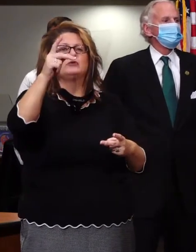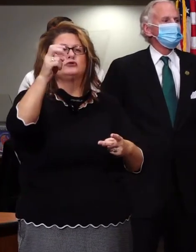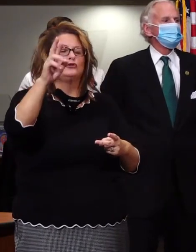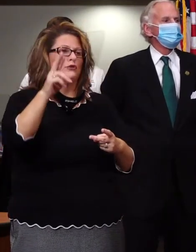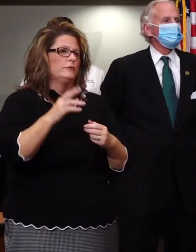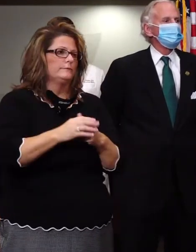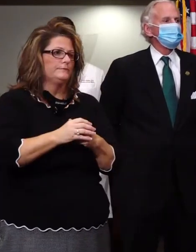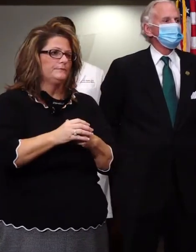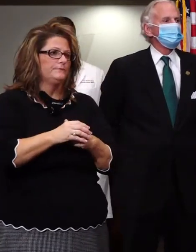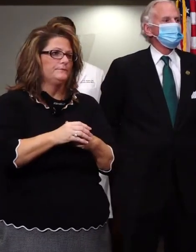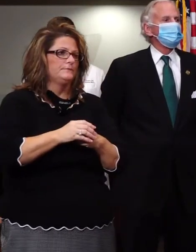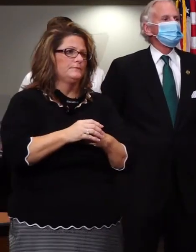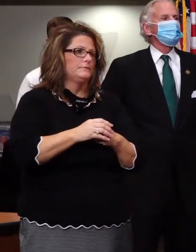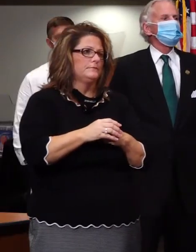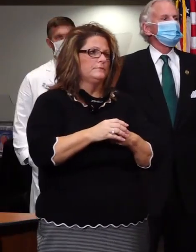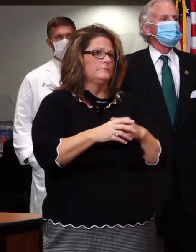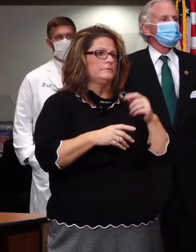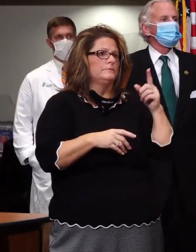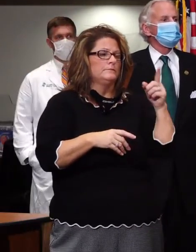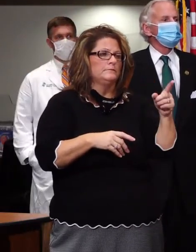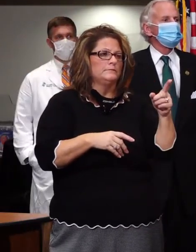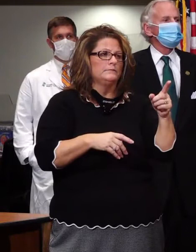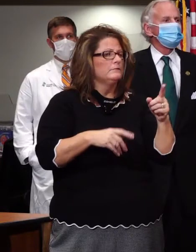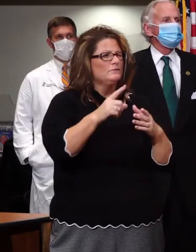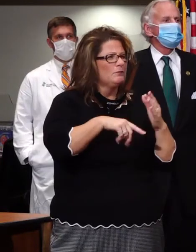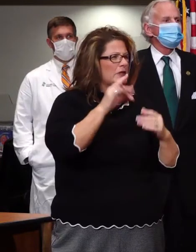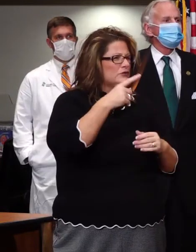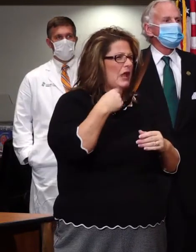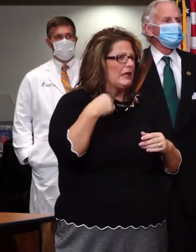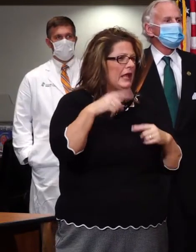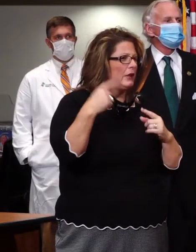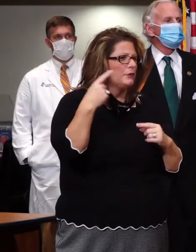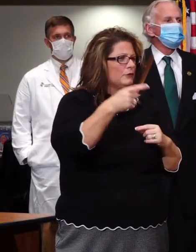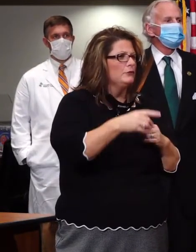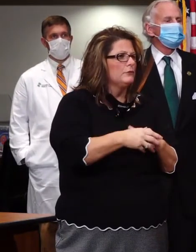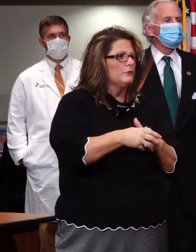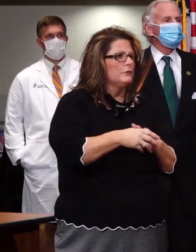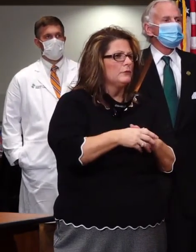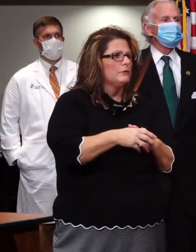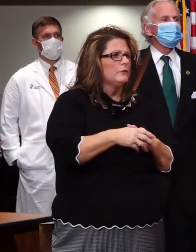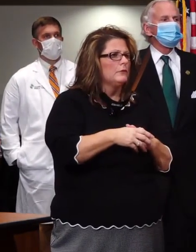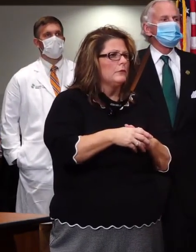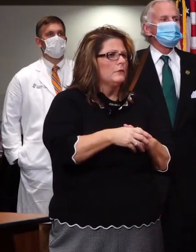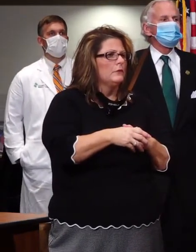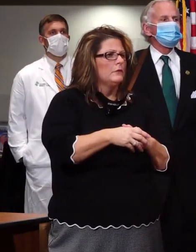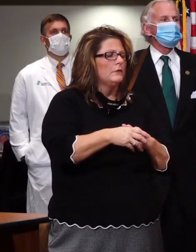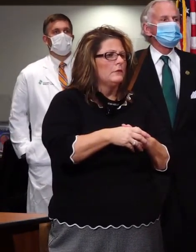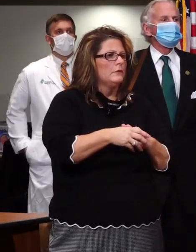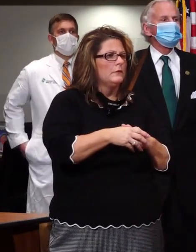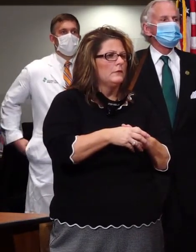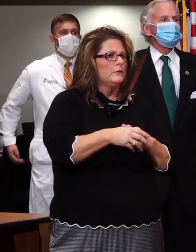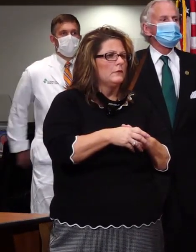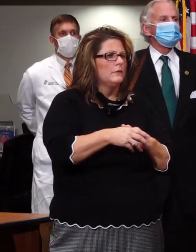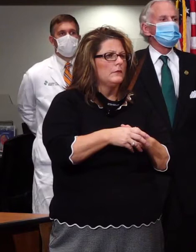the first dose, or will it take until the second dose? I'm sorry, I did not hear the question. Regarding the vaccine, will some immune response